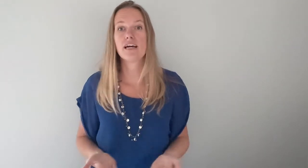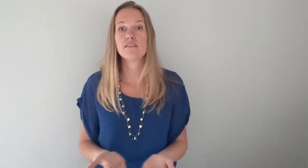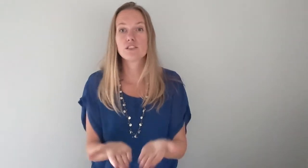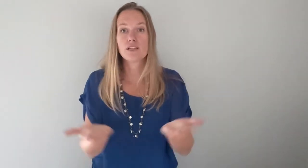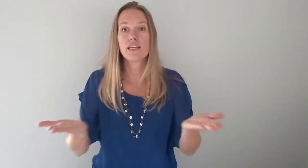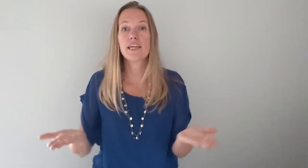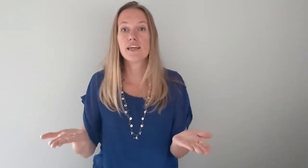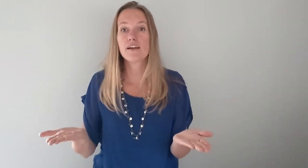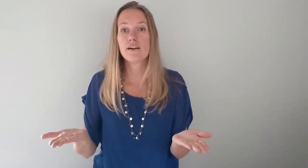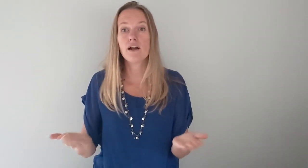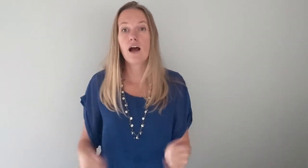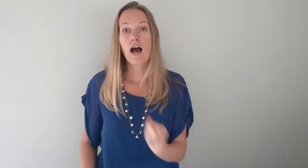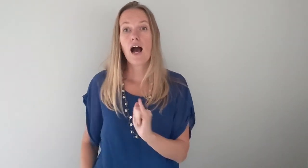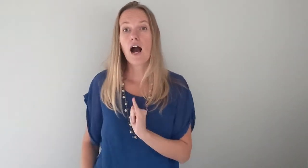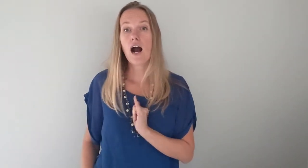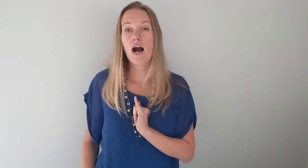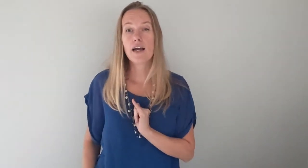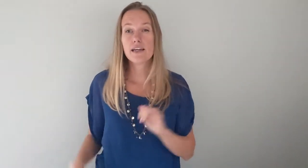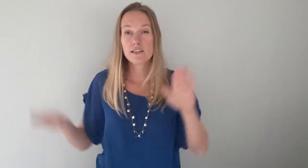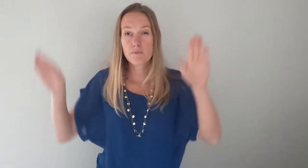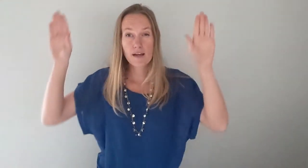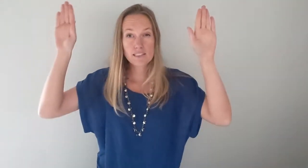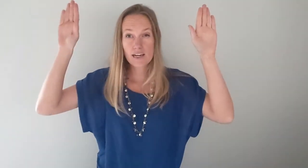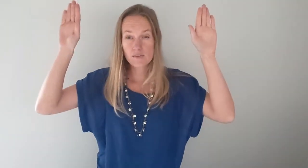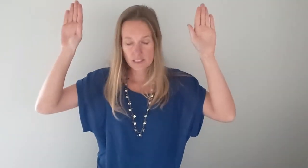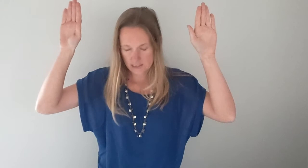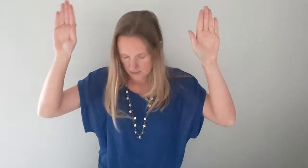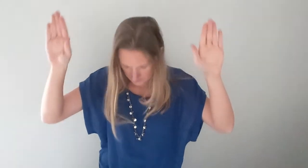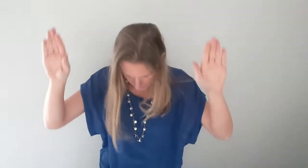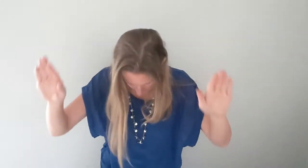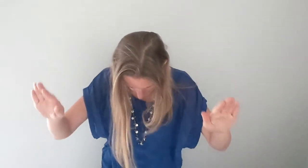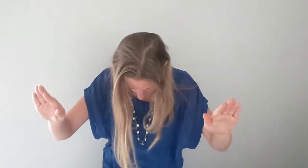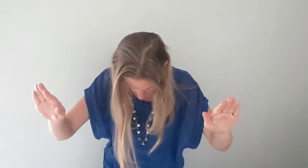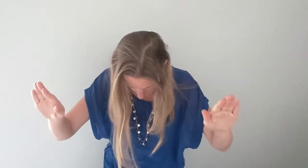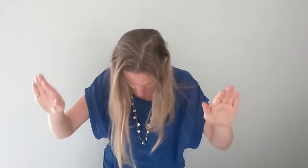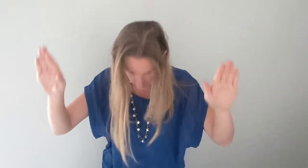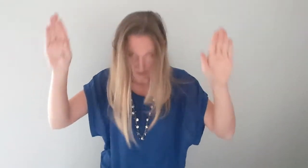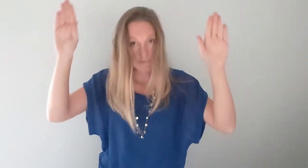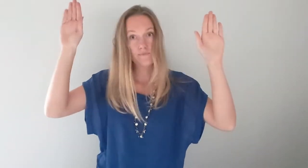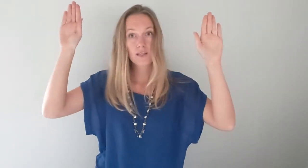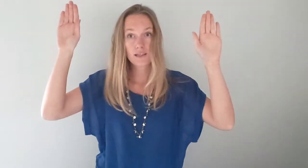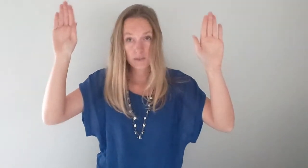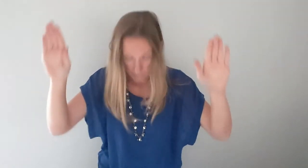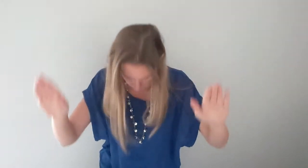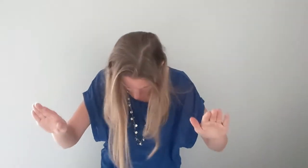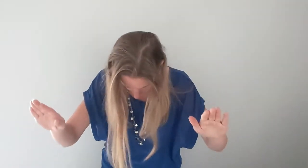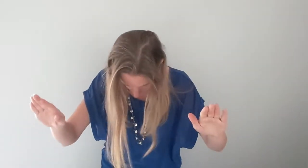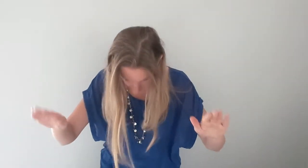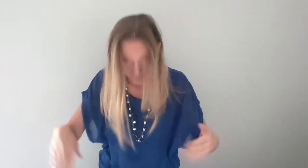So here, I, and then bow down, we're just exactly how you might imagine, okay? Bow down.